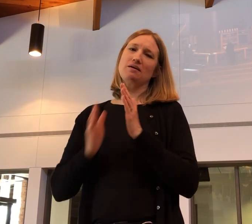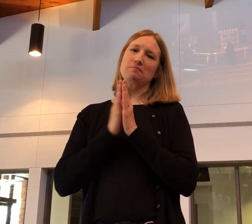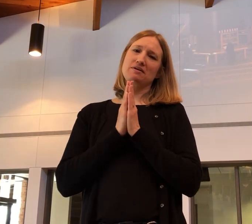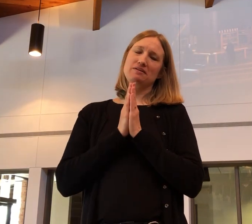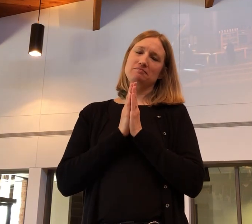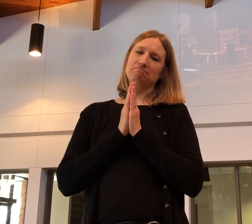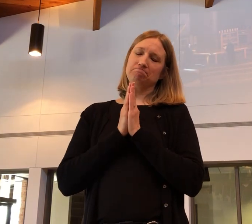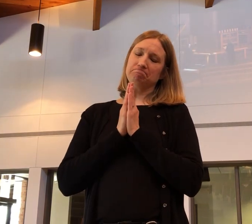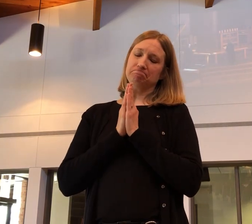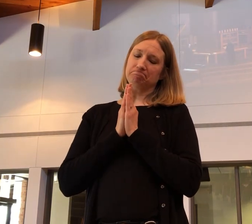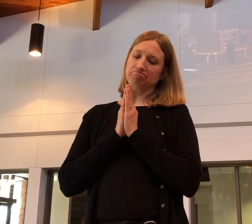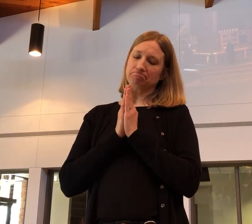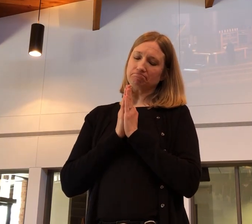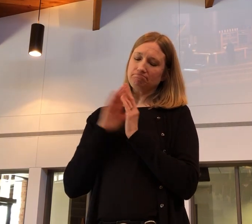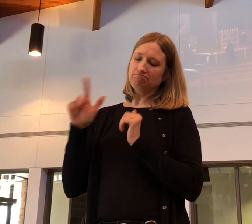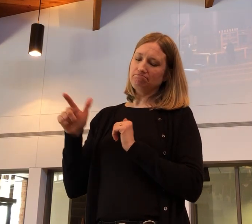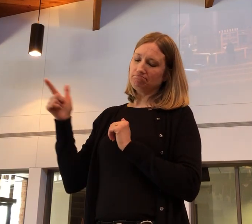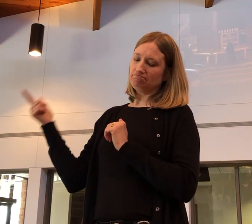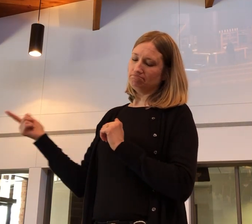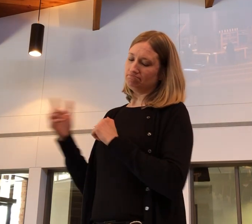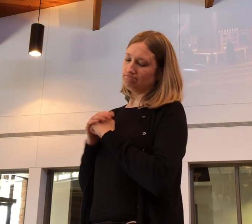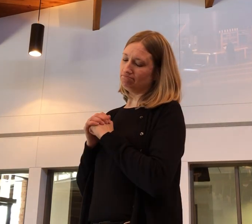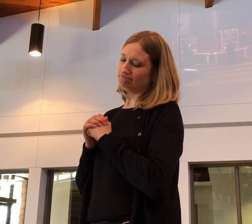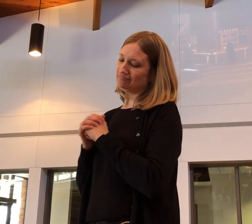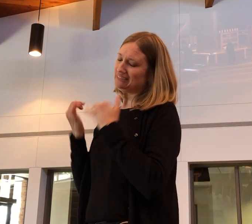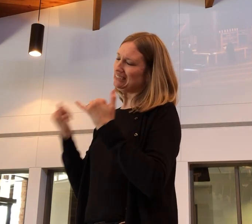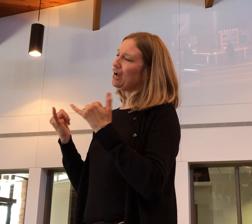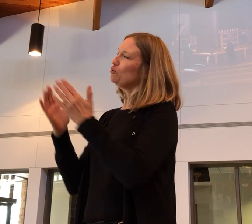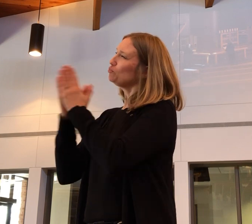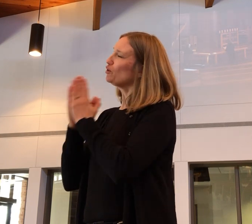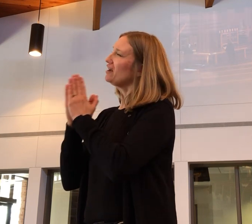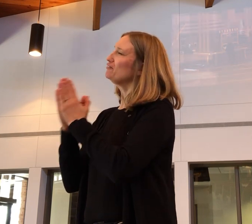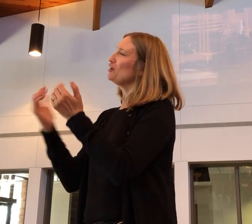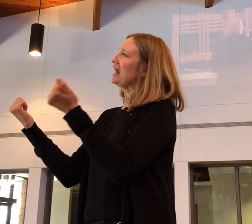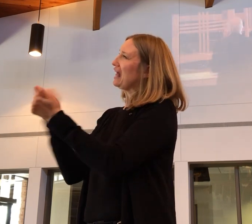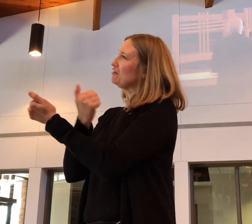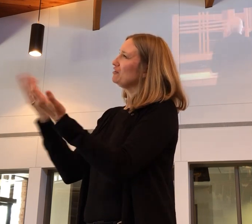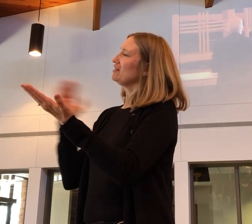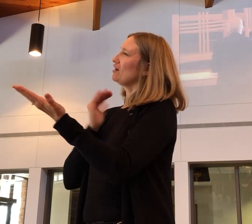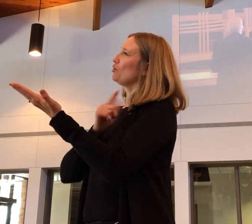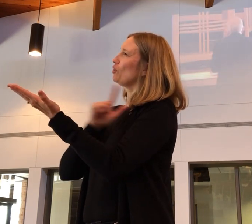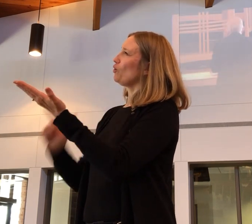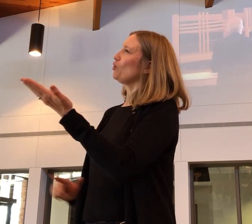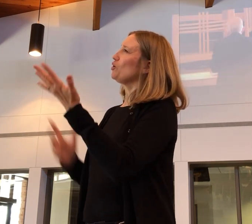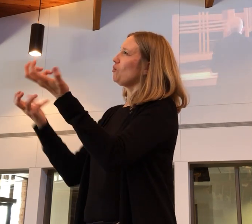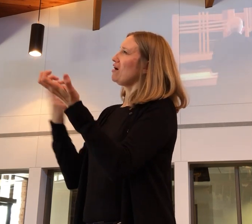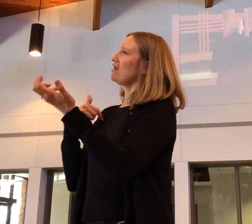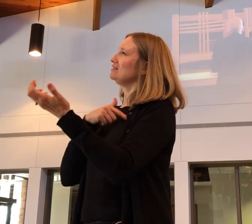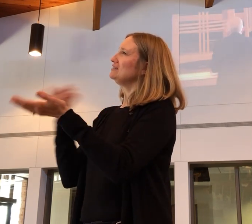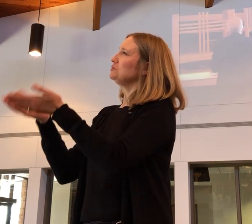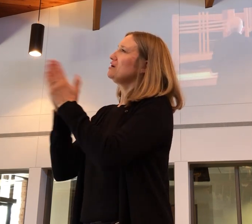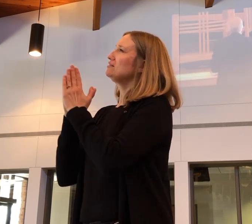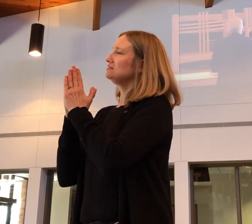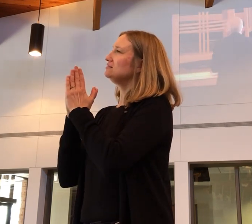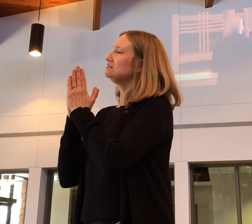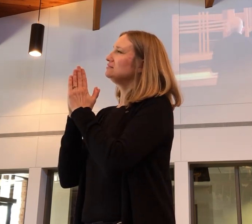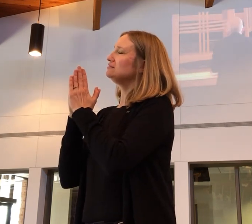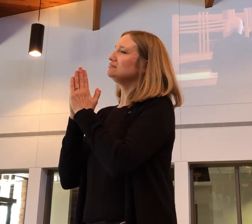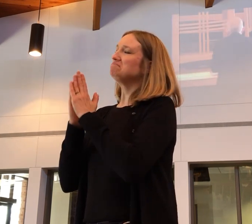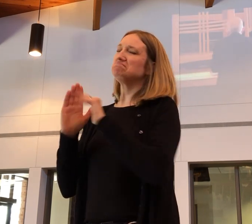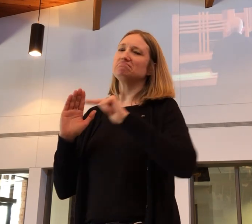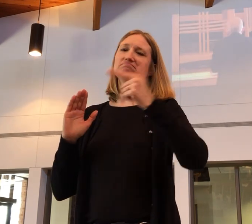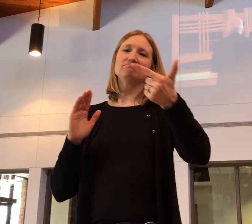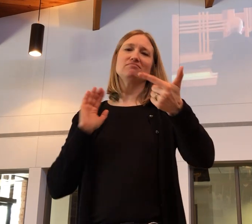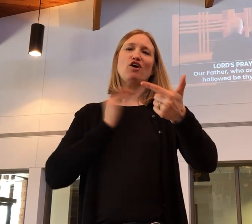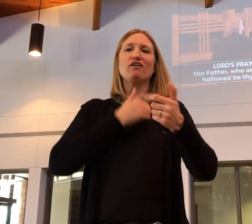Amen. And finally, let us pray for all those things for which our Lord would have us ask. Our